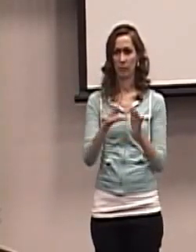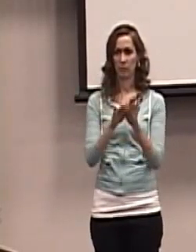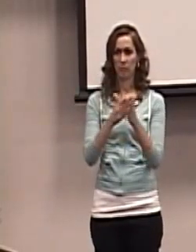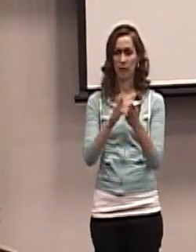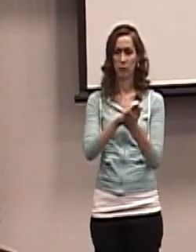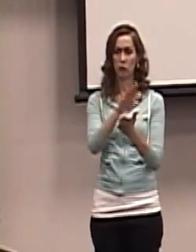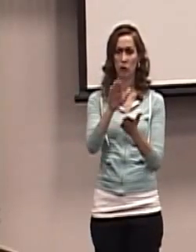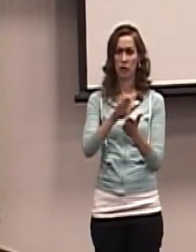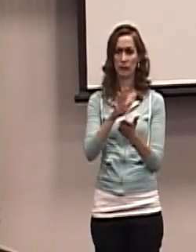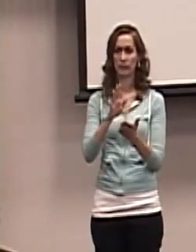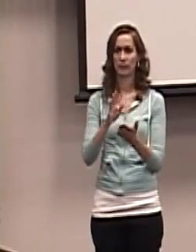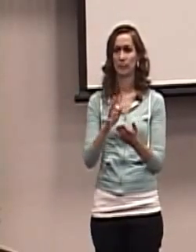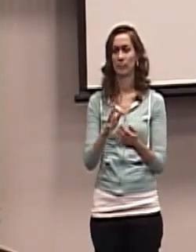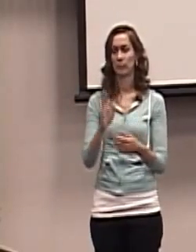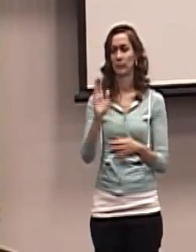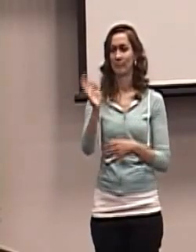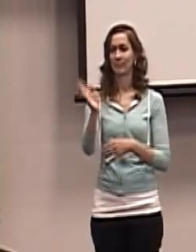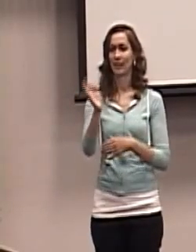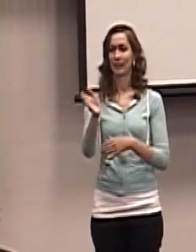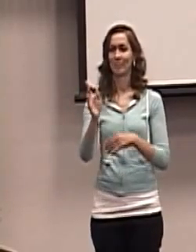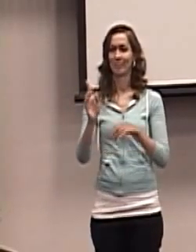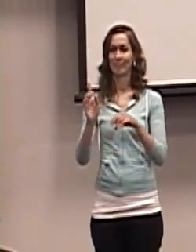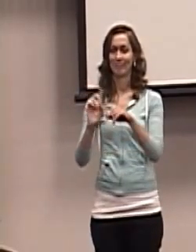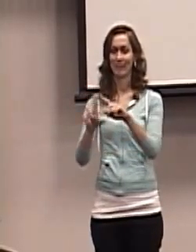on the lectureships, and I was on the board.